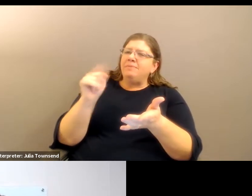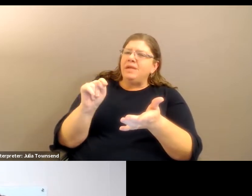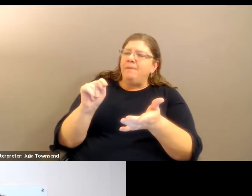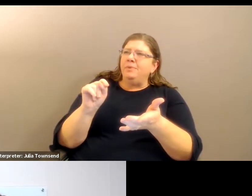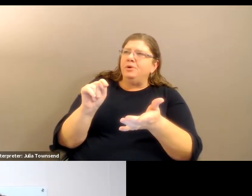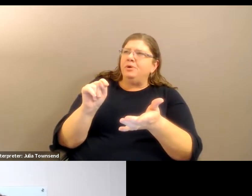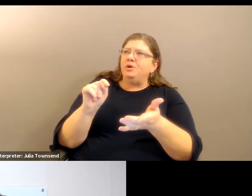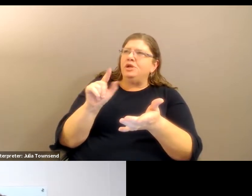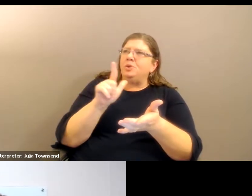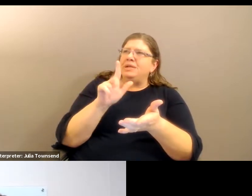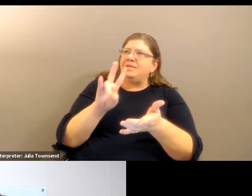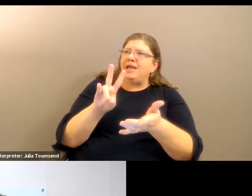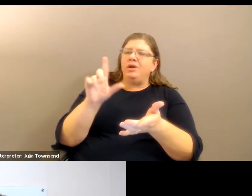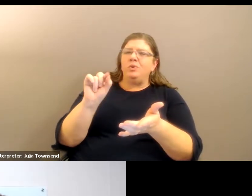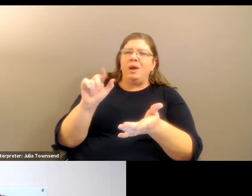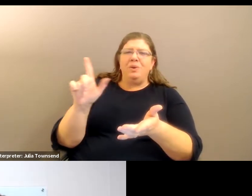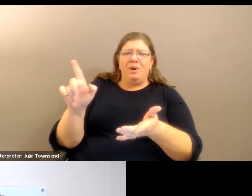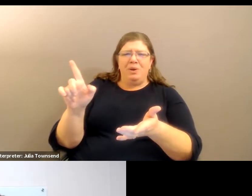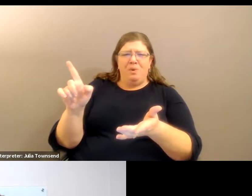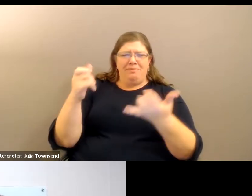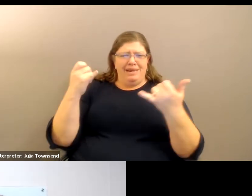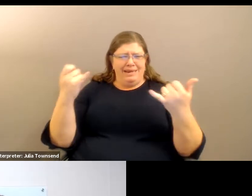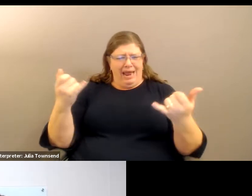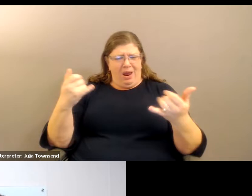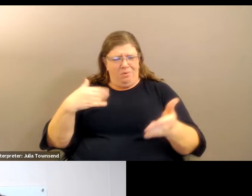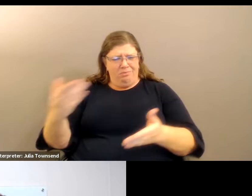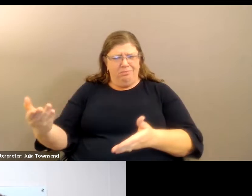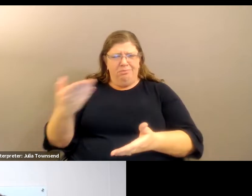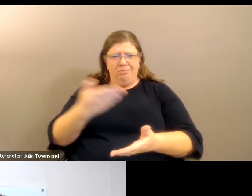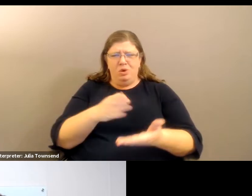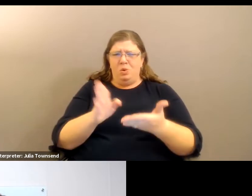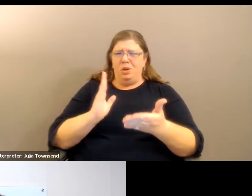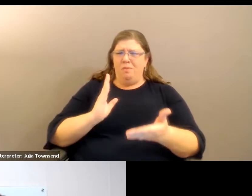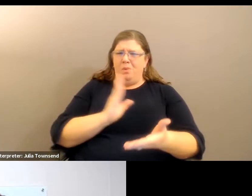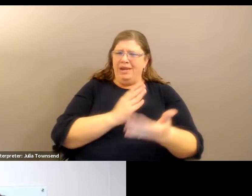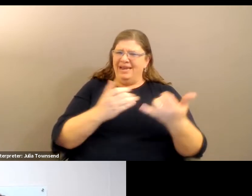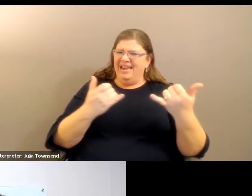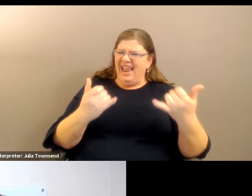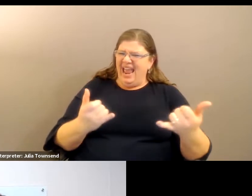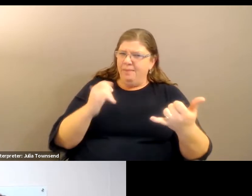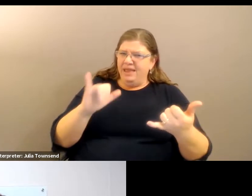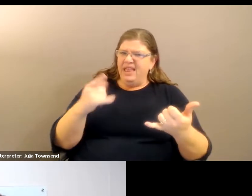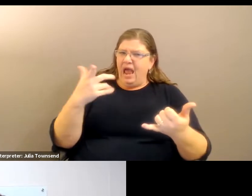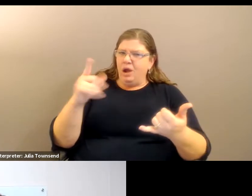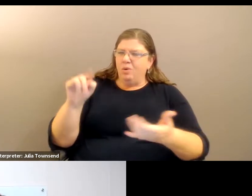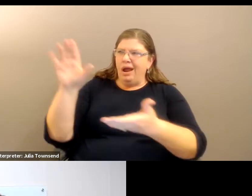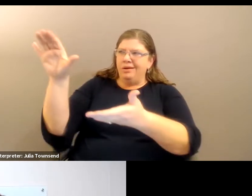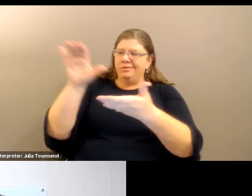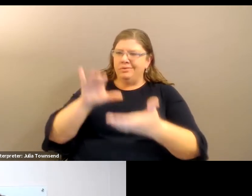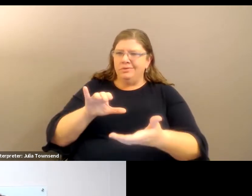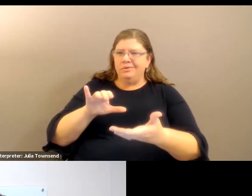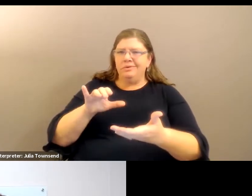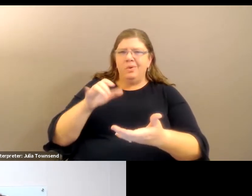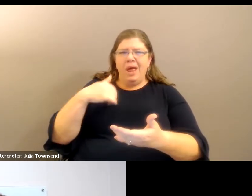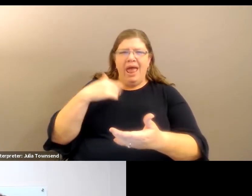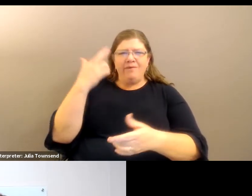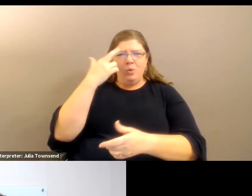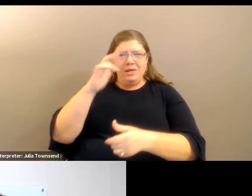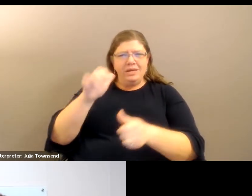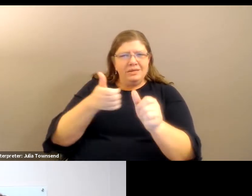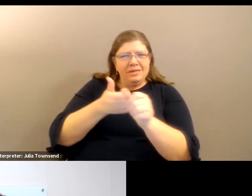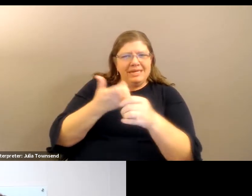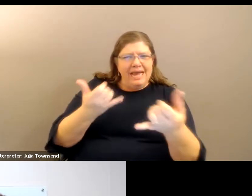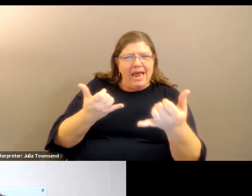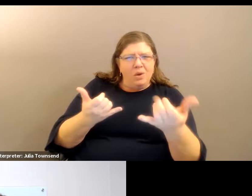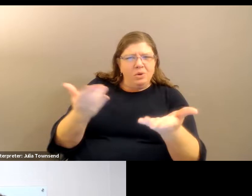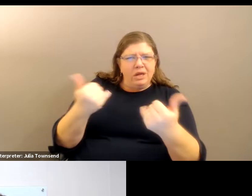27, 2021, and it's only coming to the board now, but I believe this grant award is coming for a reason at this time. Could you remind